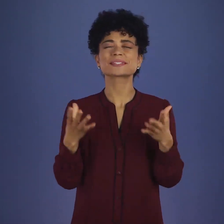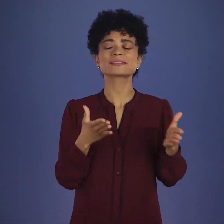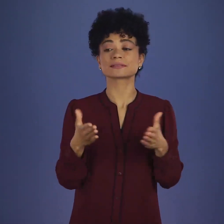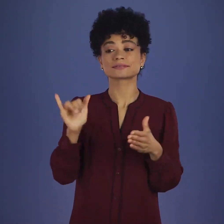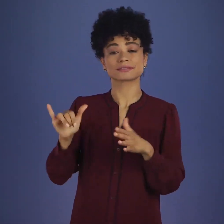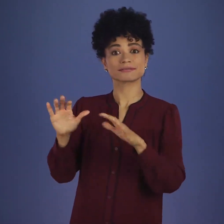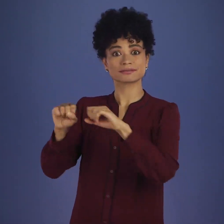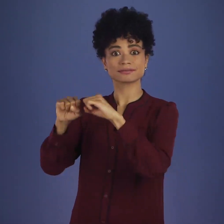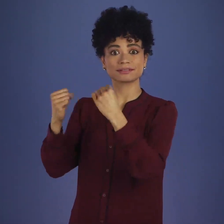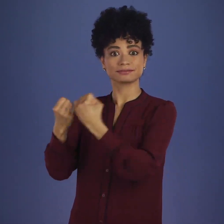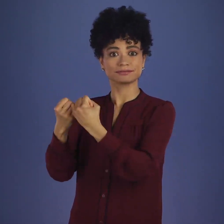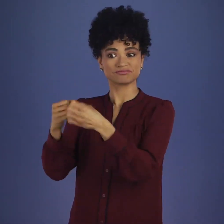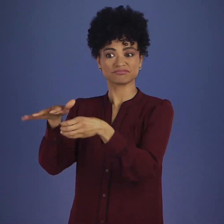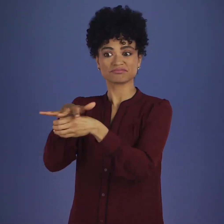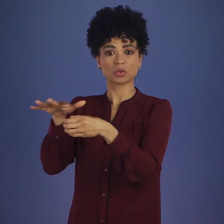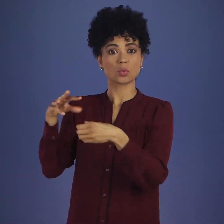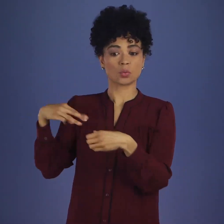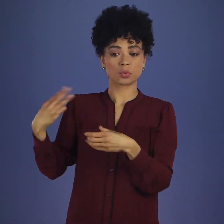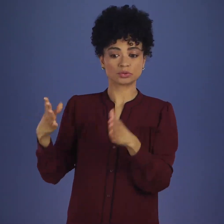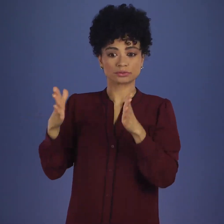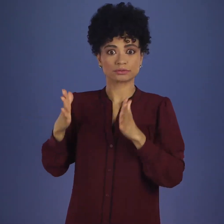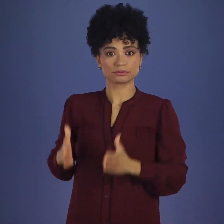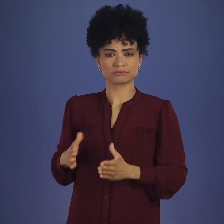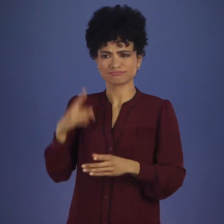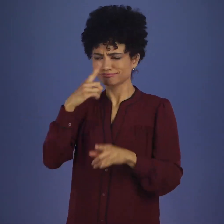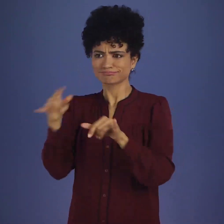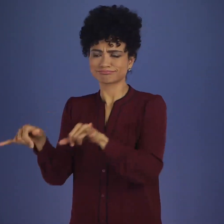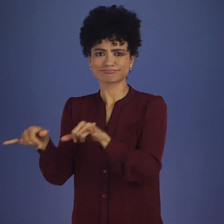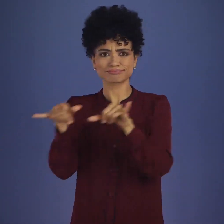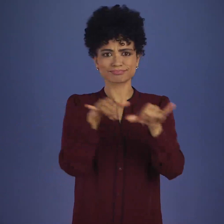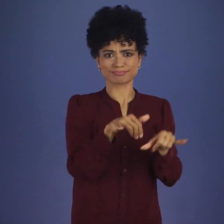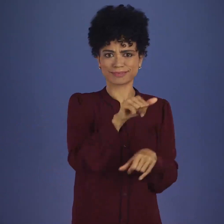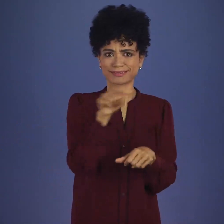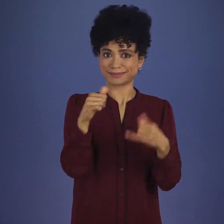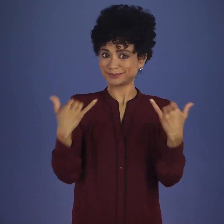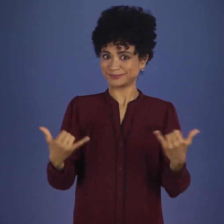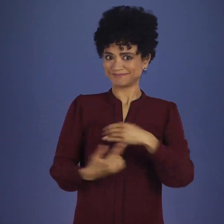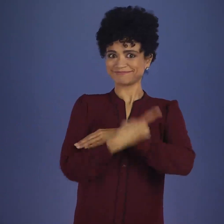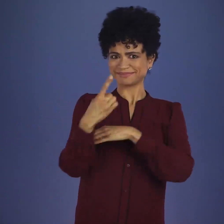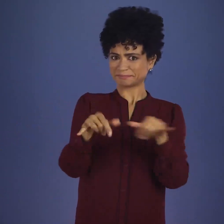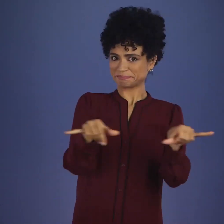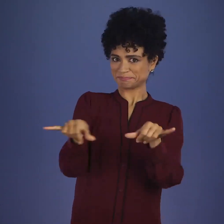In many respects, the Washingtonians were akin to AA of today.